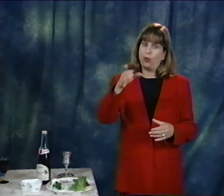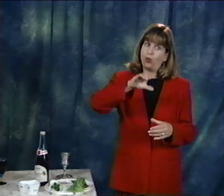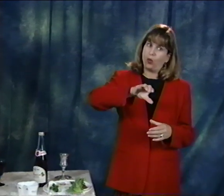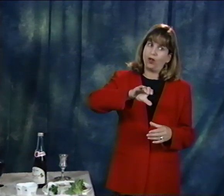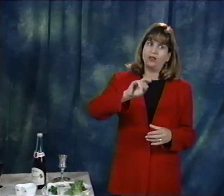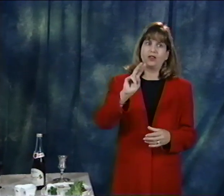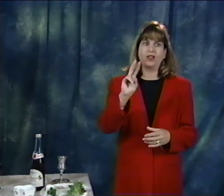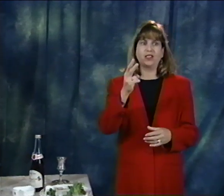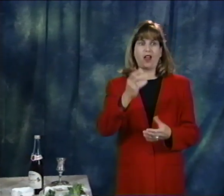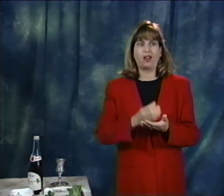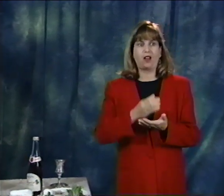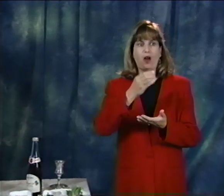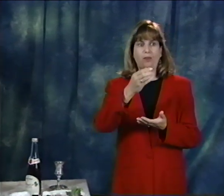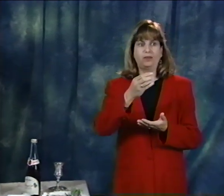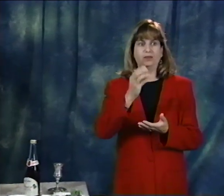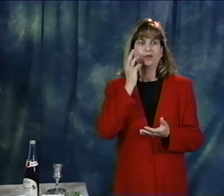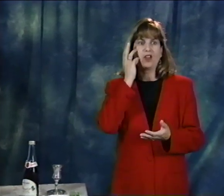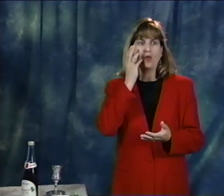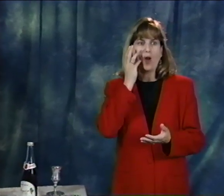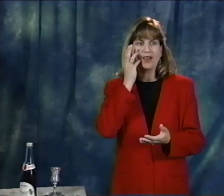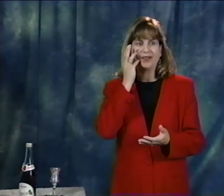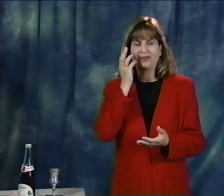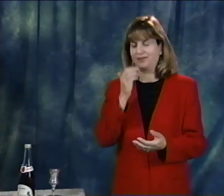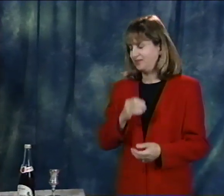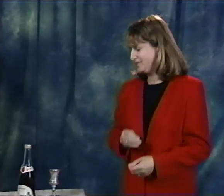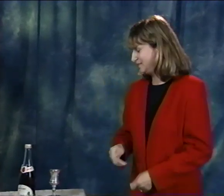Now we will pour more wine for the second cup of wine.